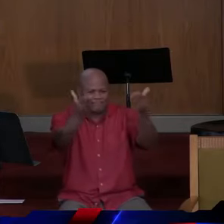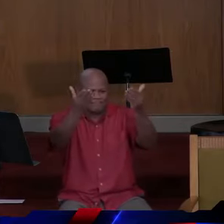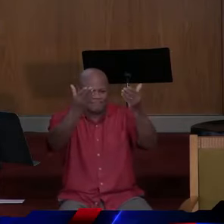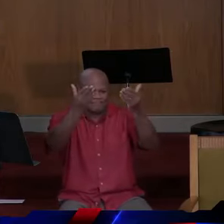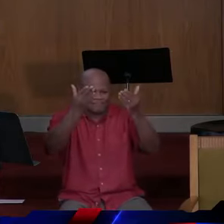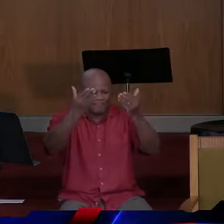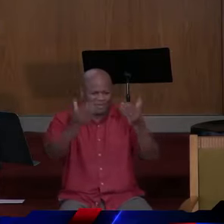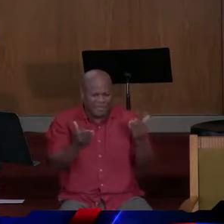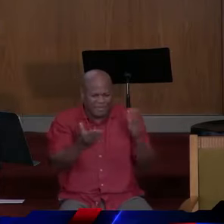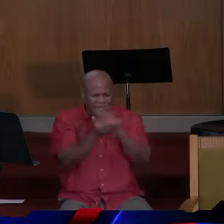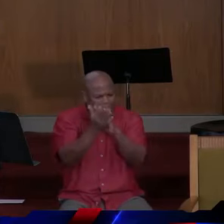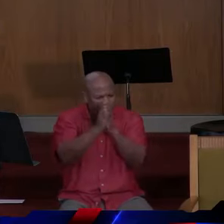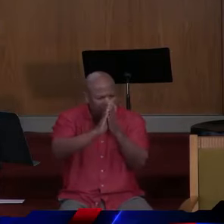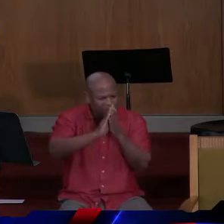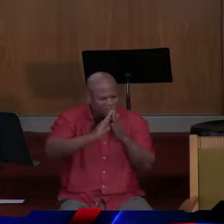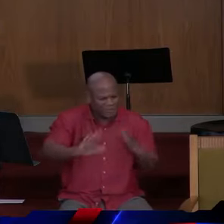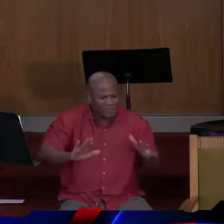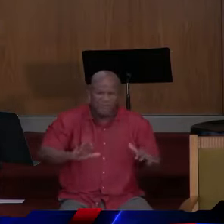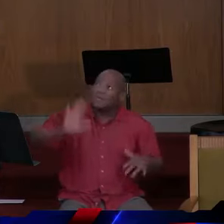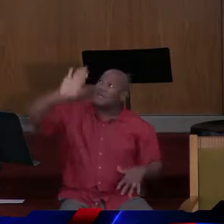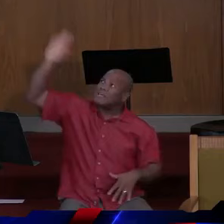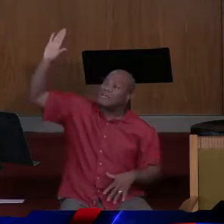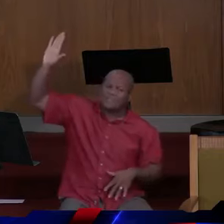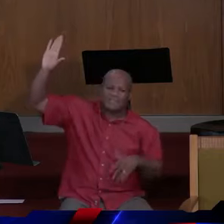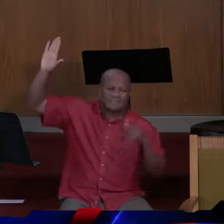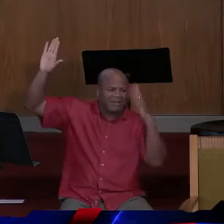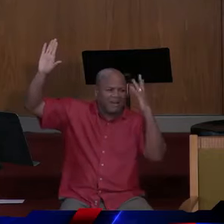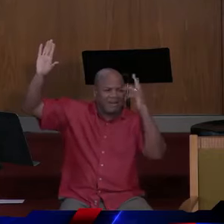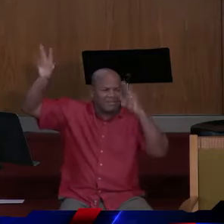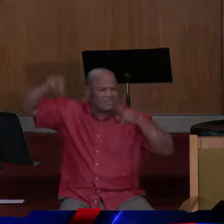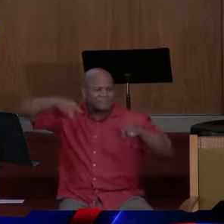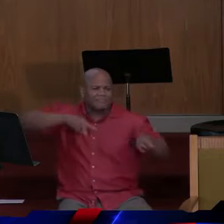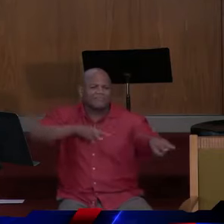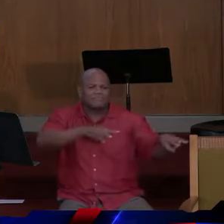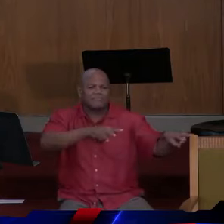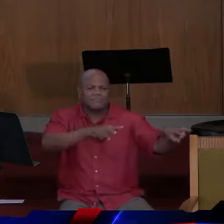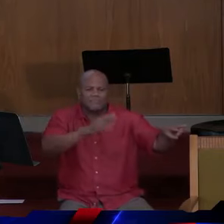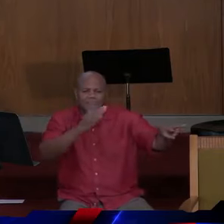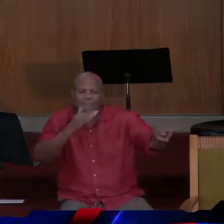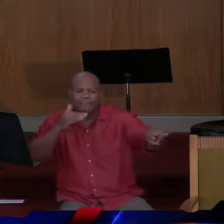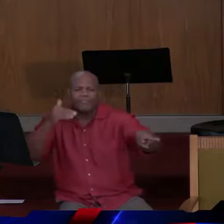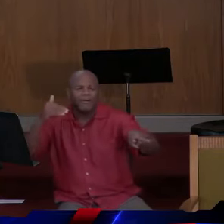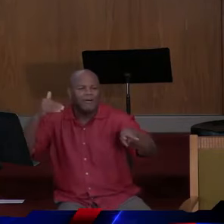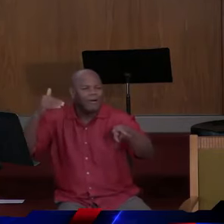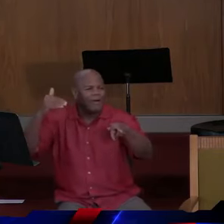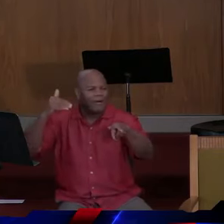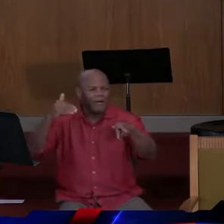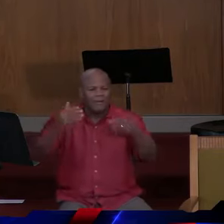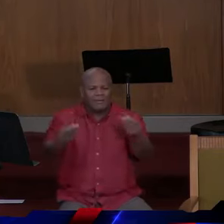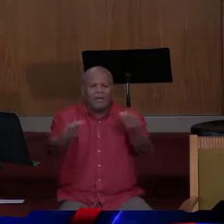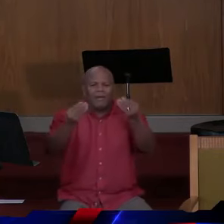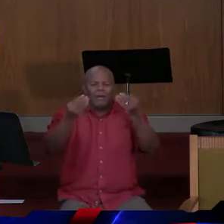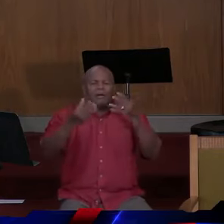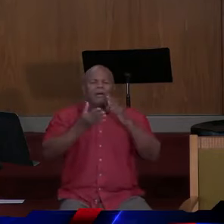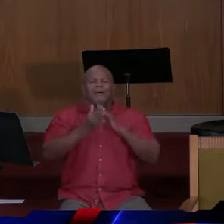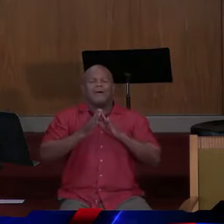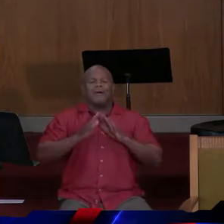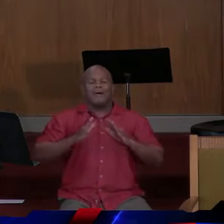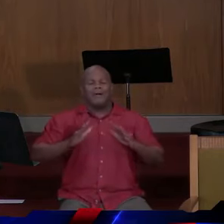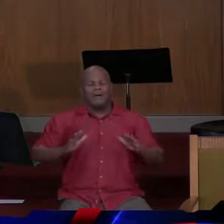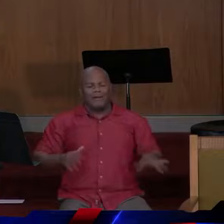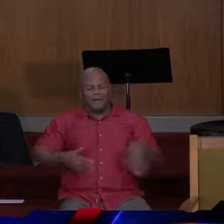peace. Watch this. He said, God smiling on us brings peace to us. Watch